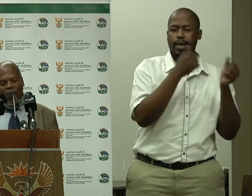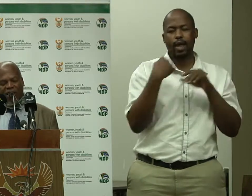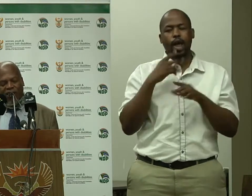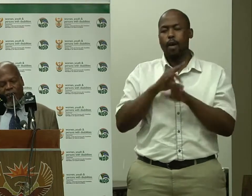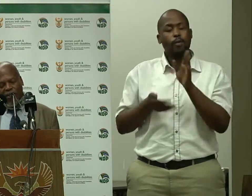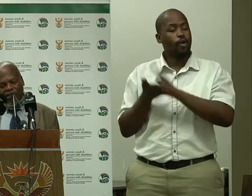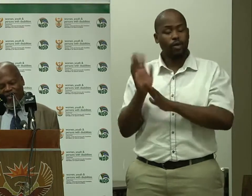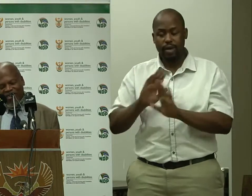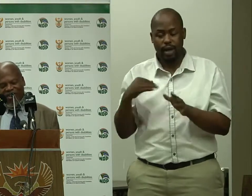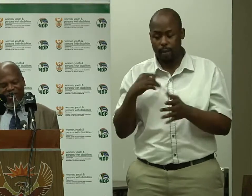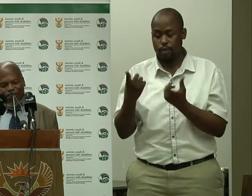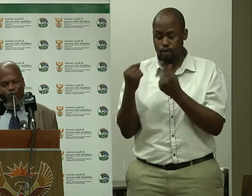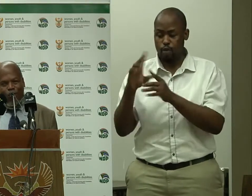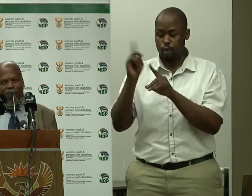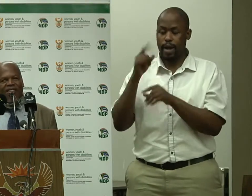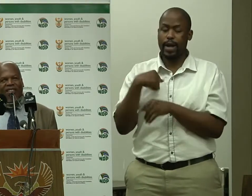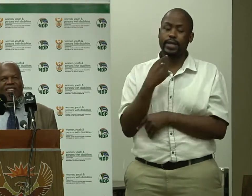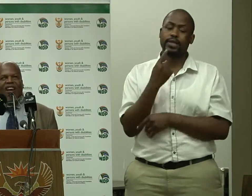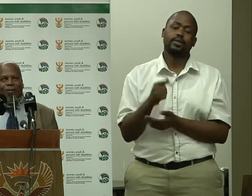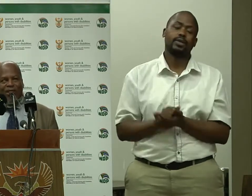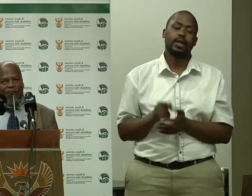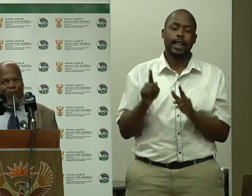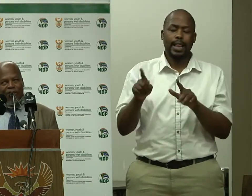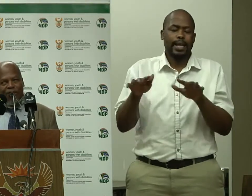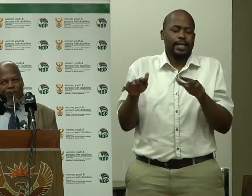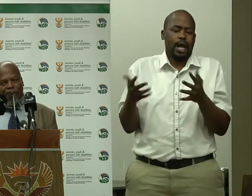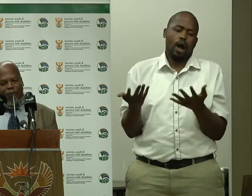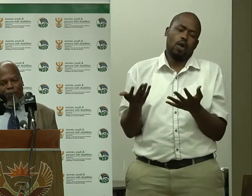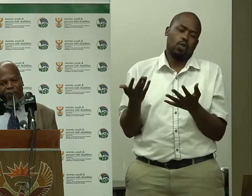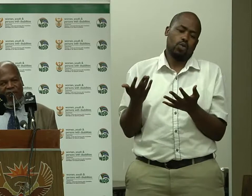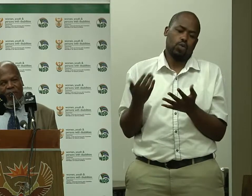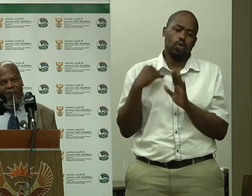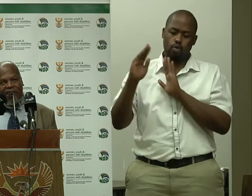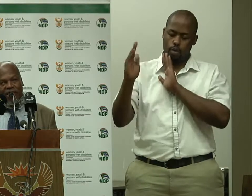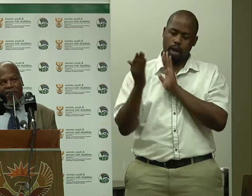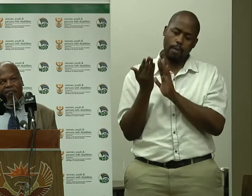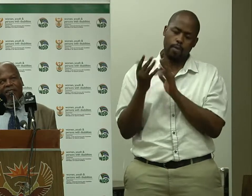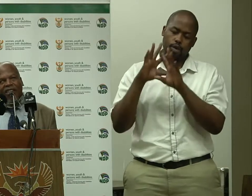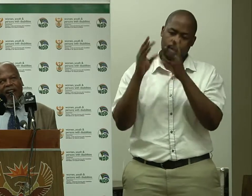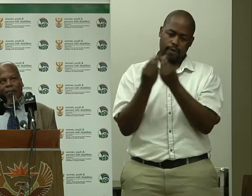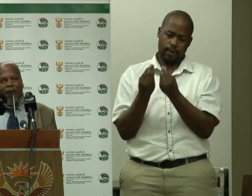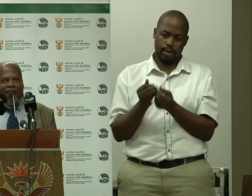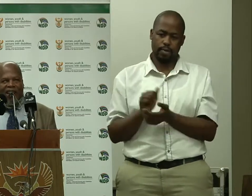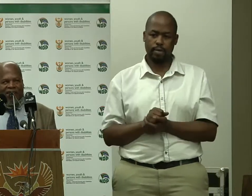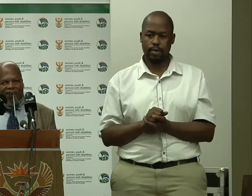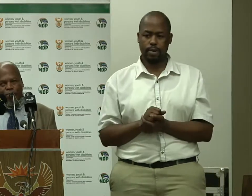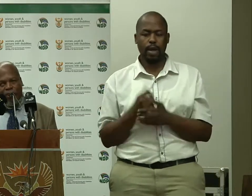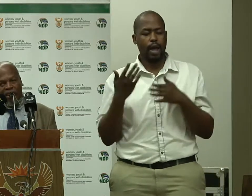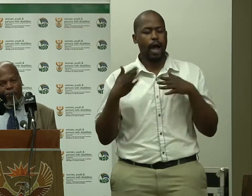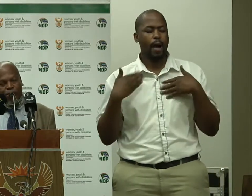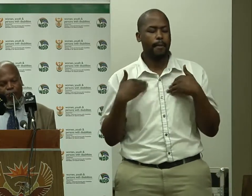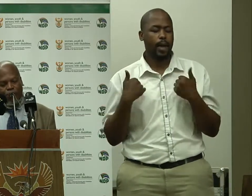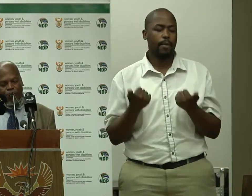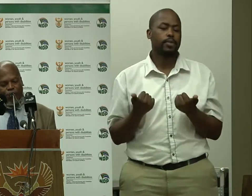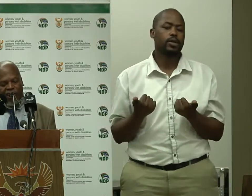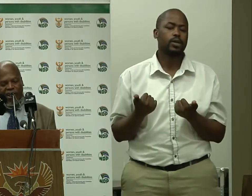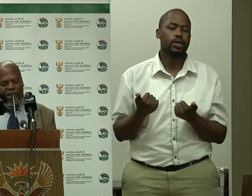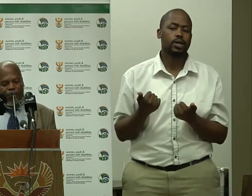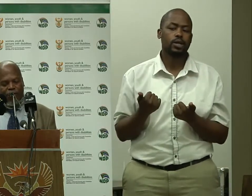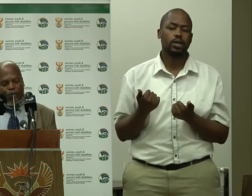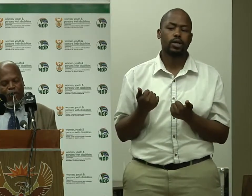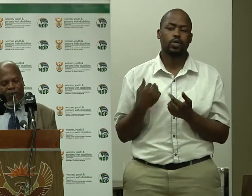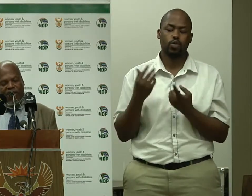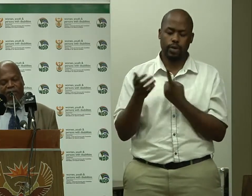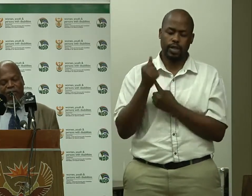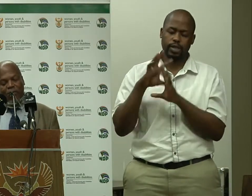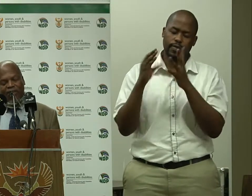do what I say. So that's how we approach them. But I'm glad that we were able to really get